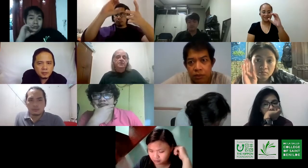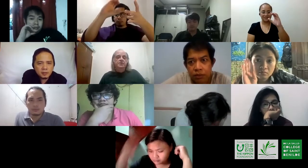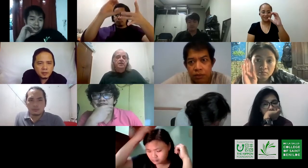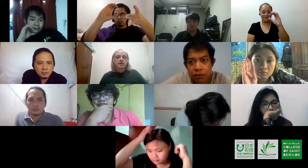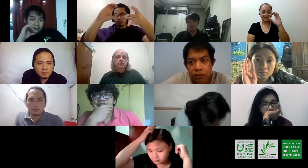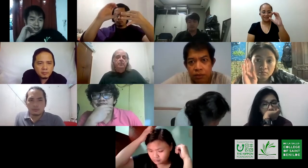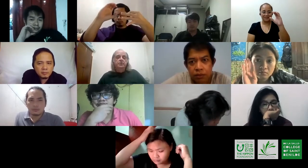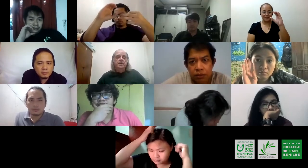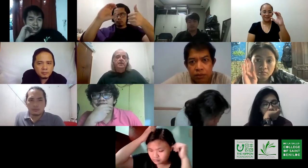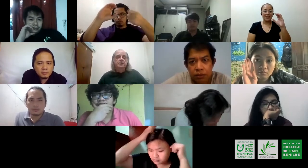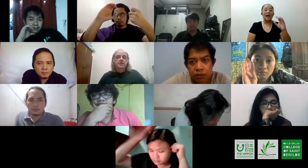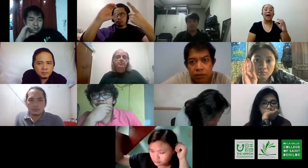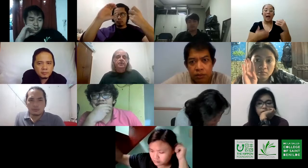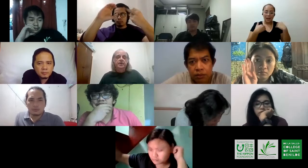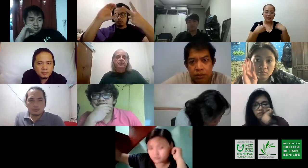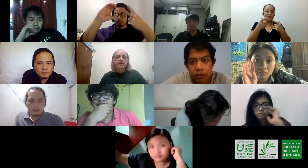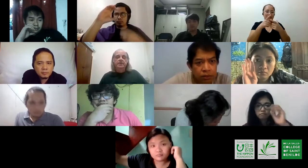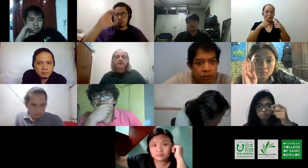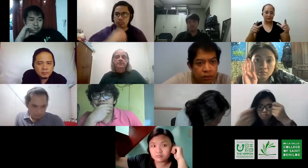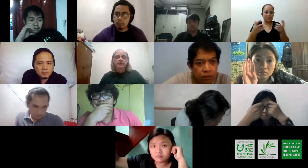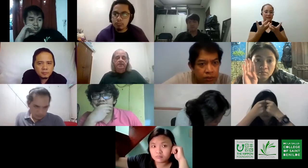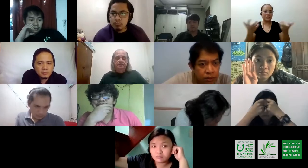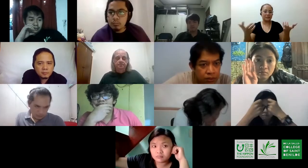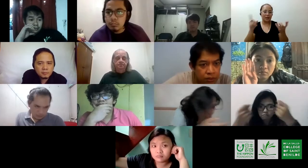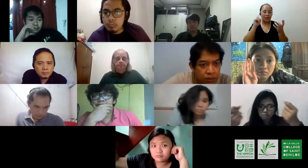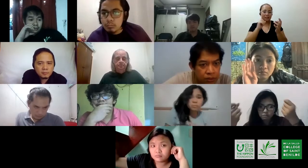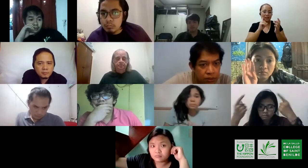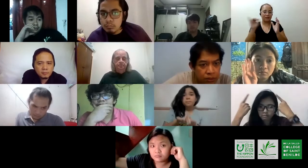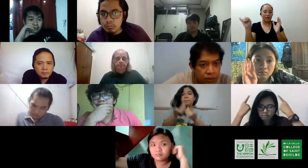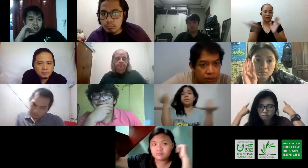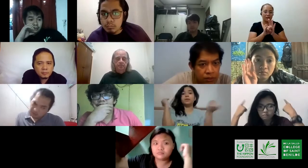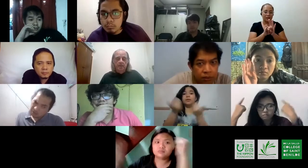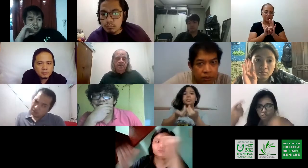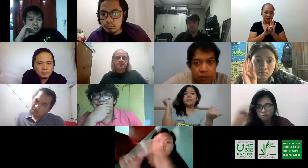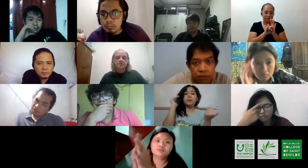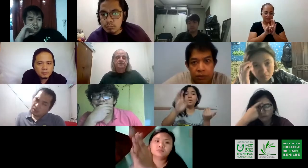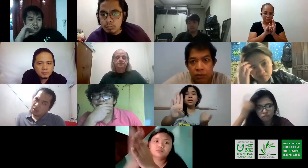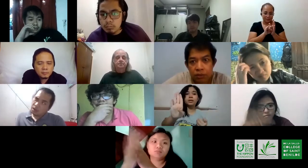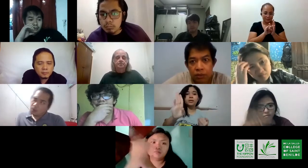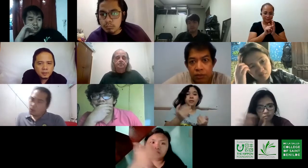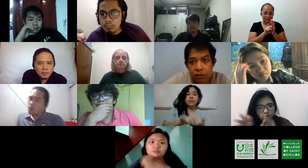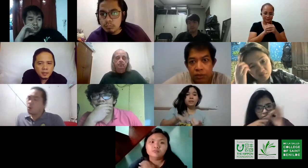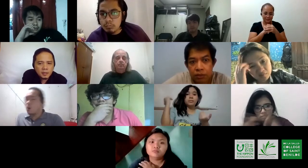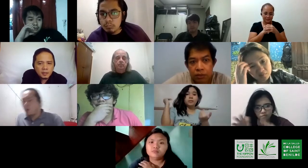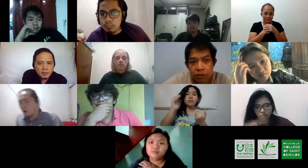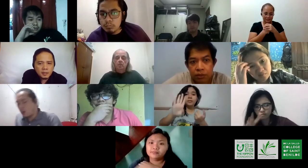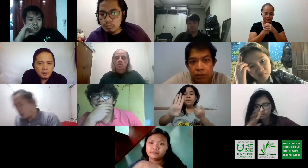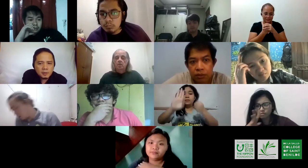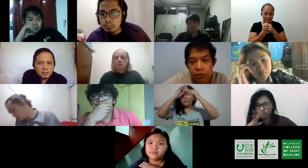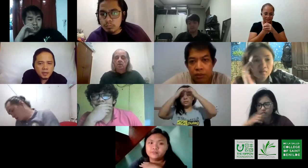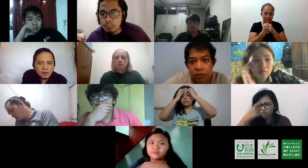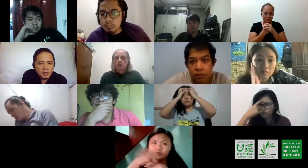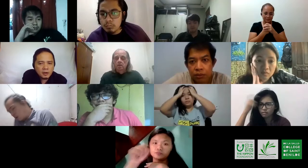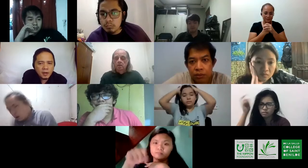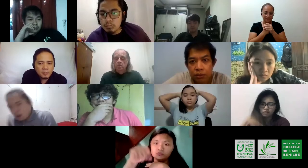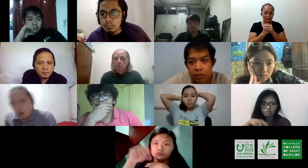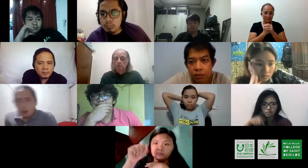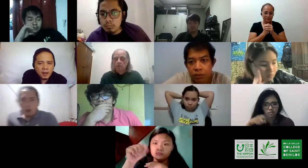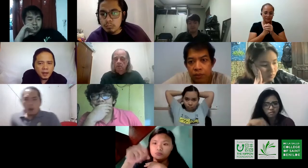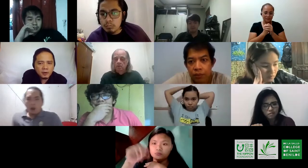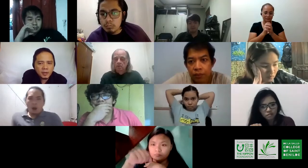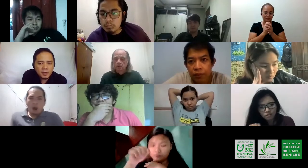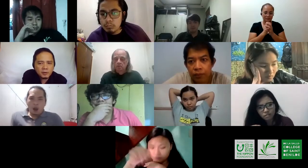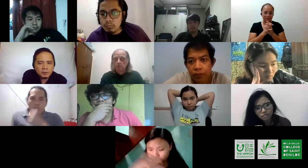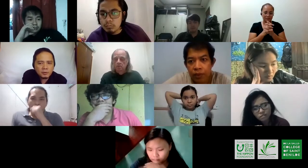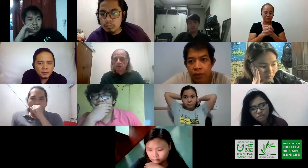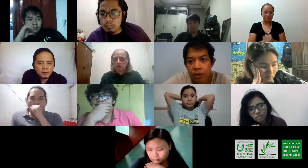both a sign language and a separate deaf identity. Yes. Yami's saying, oh, I'm